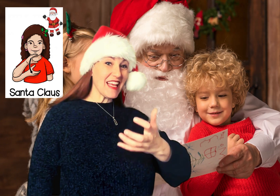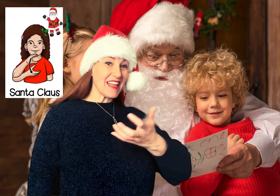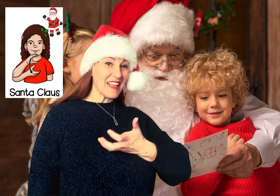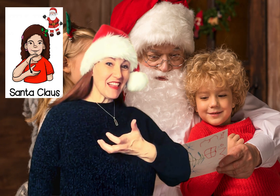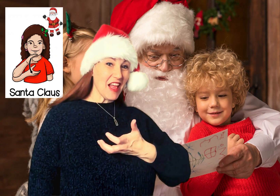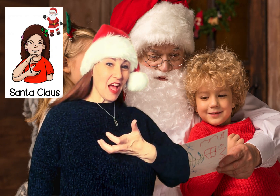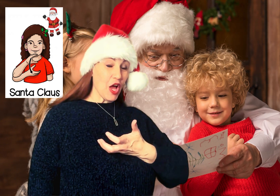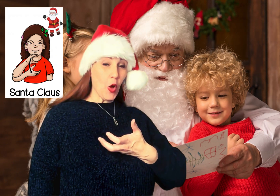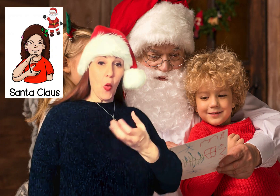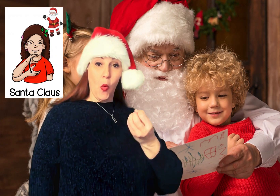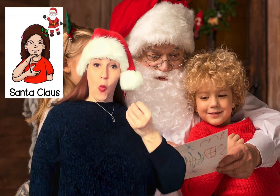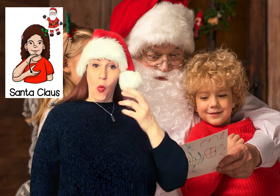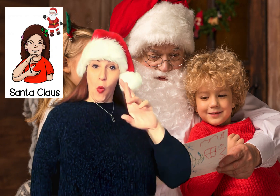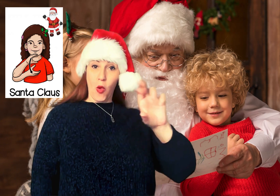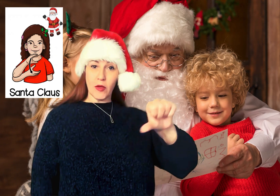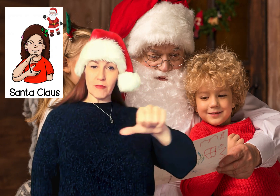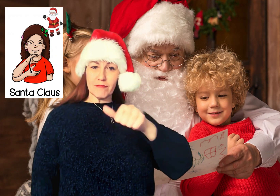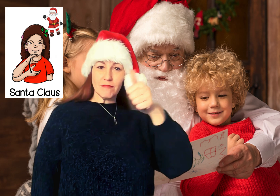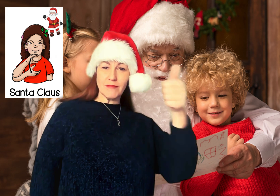Santa Claus.